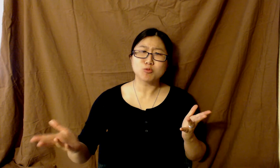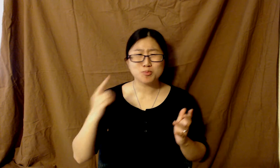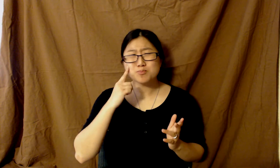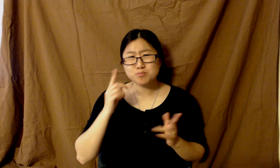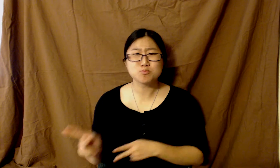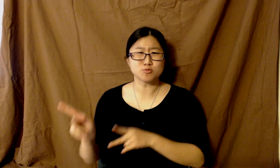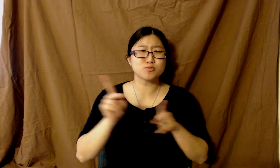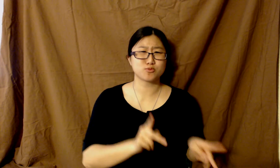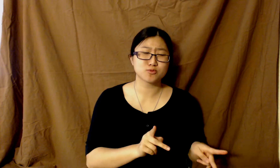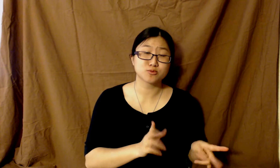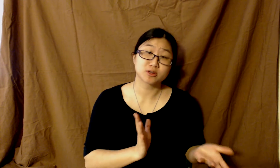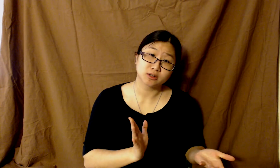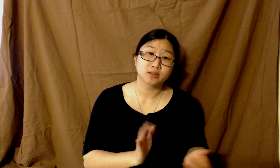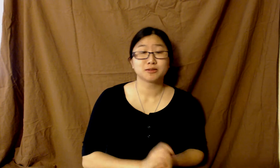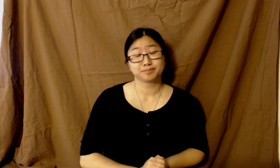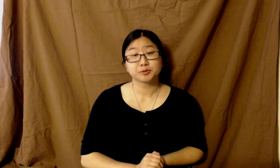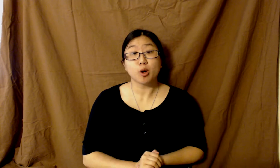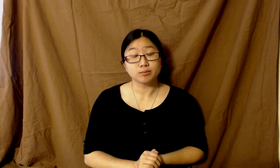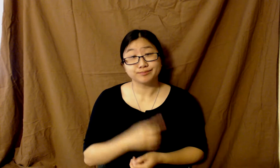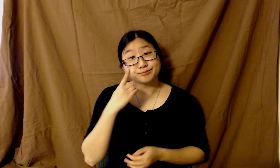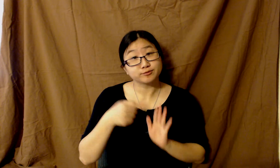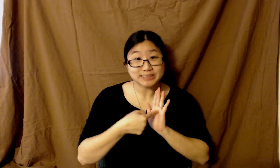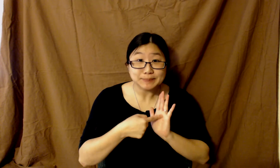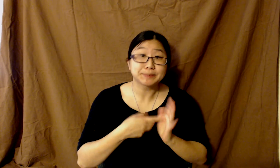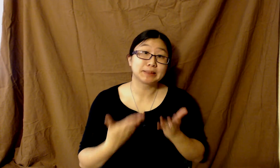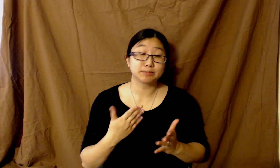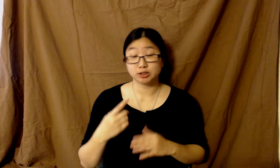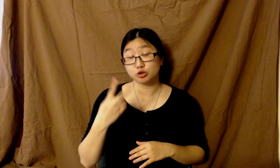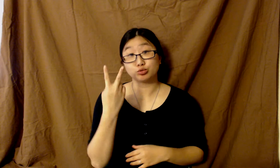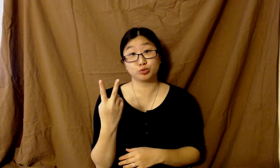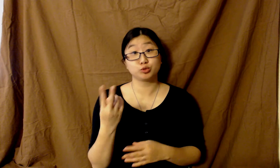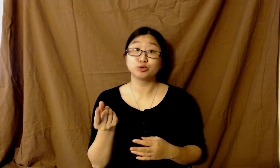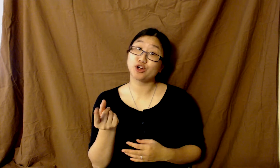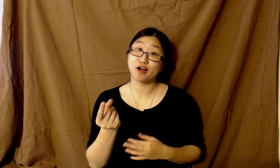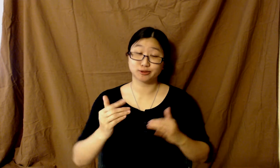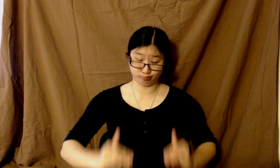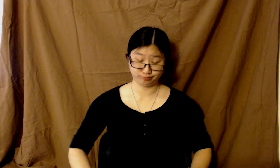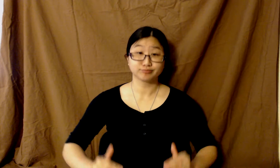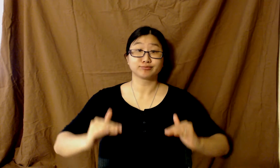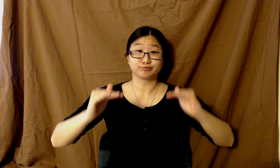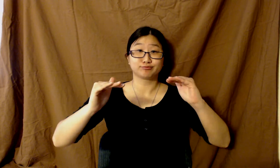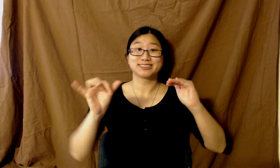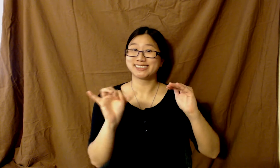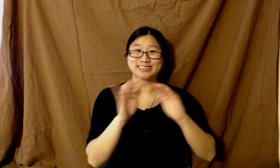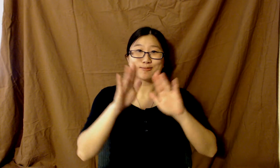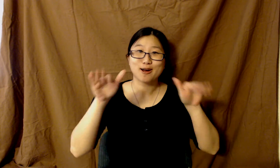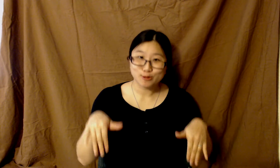one exposed to the very same things. One may develop, say, a debilitating fear of motorcycles or a phobia of the beep